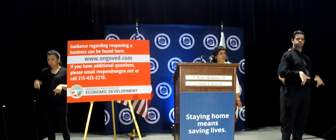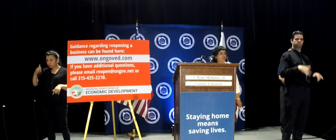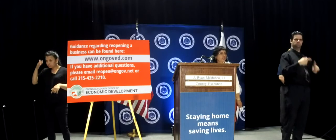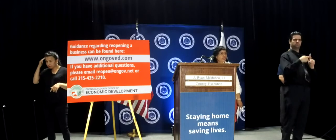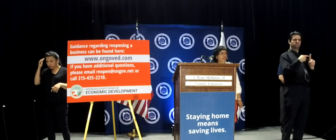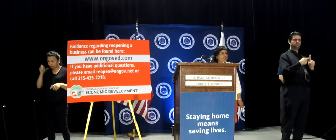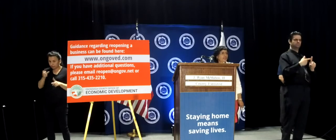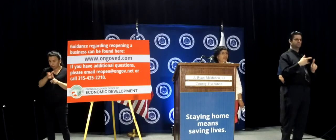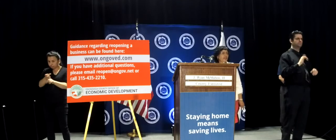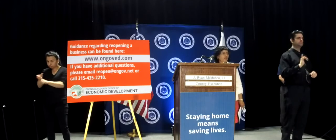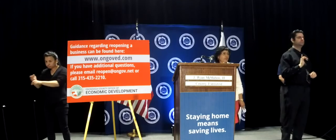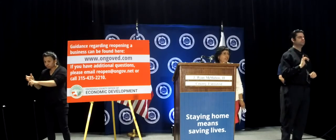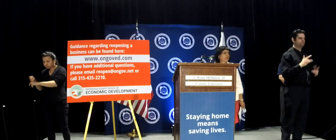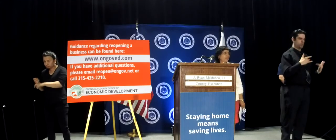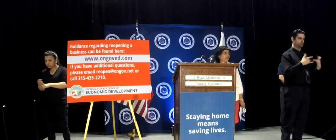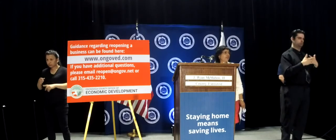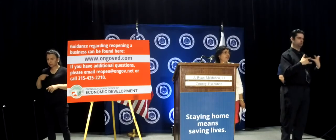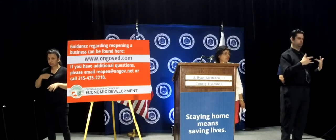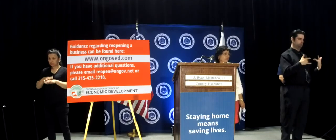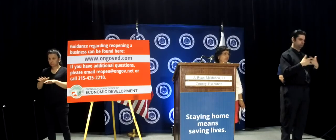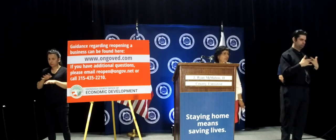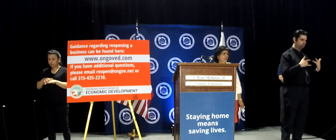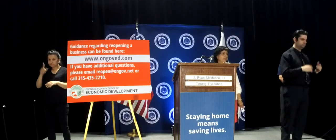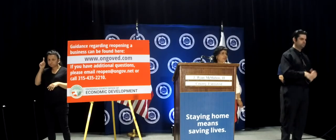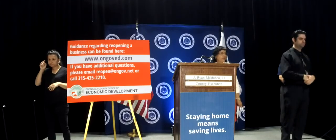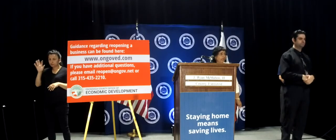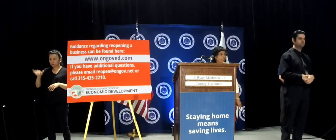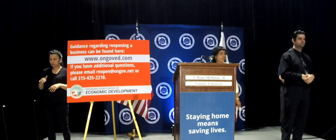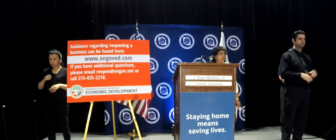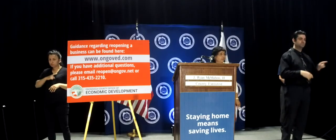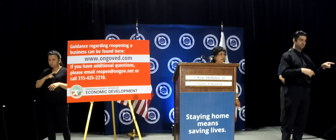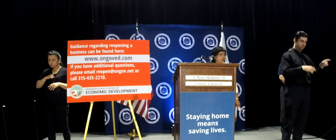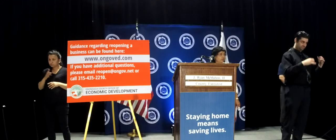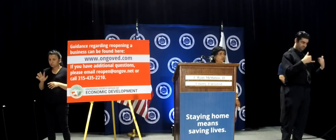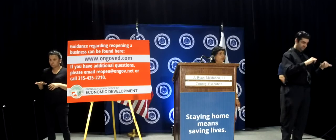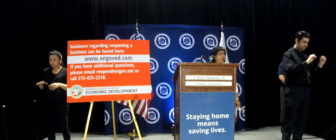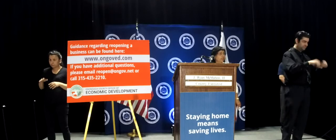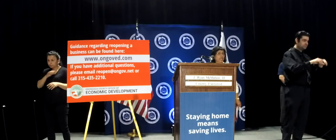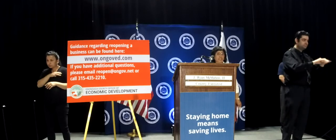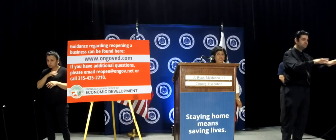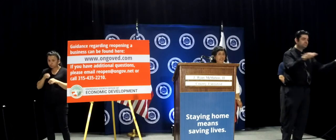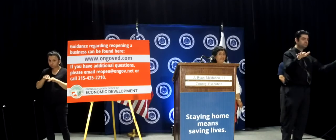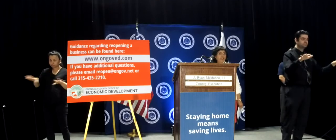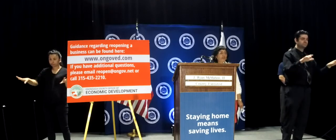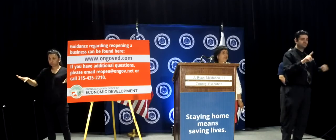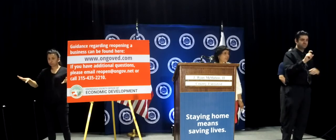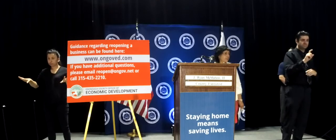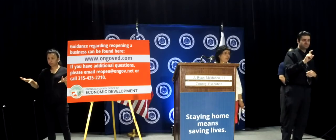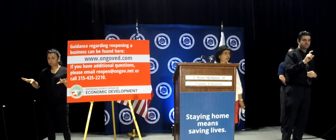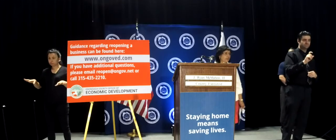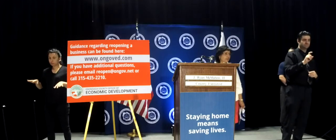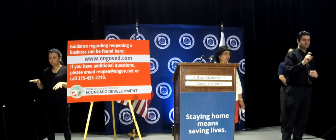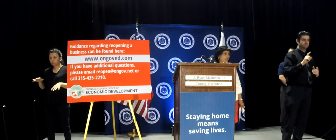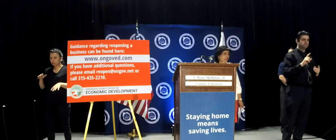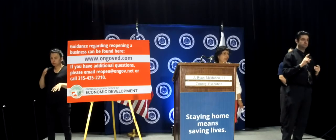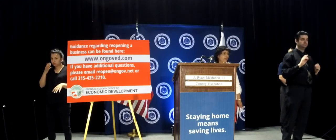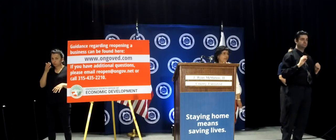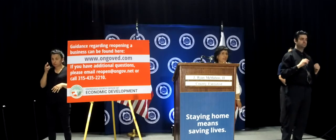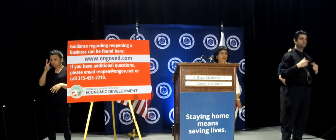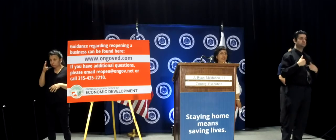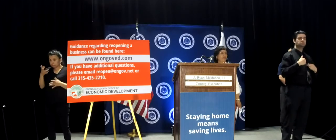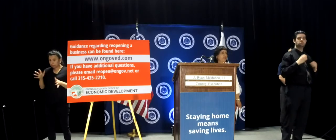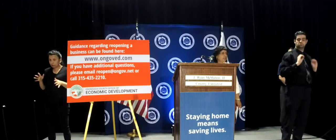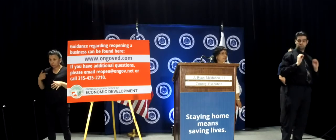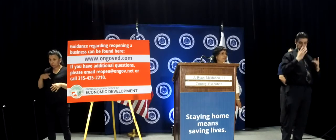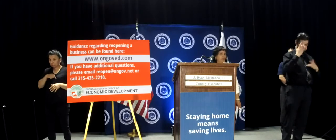raises a concern that what is the rate of transmission by these individuals who are not having obvious symptoms and